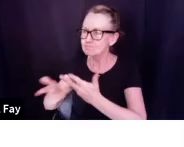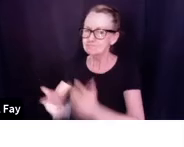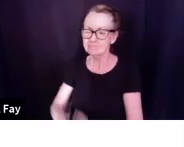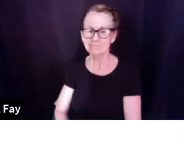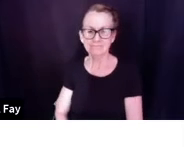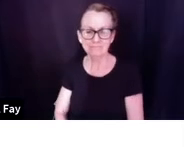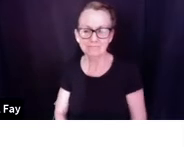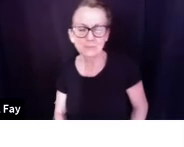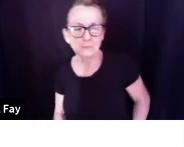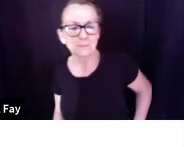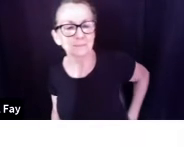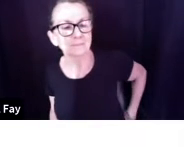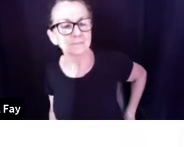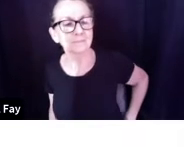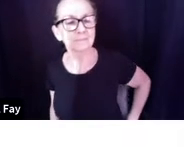Next.